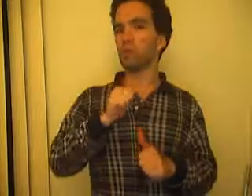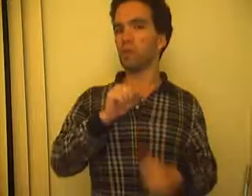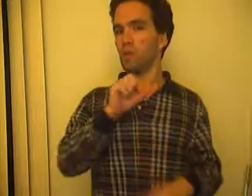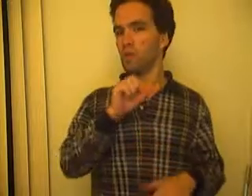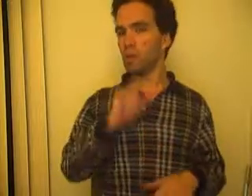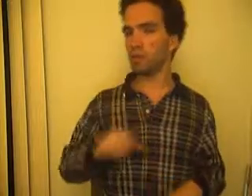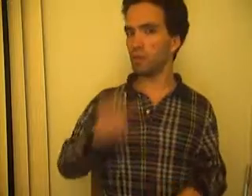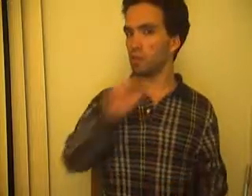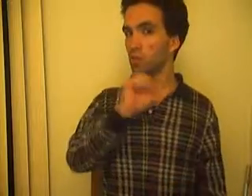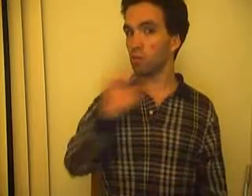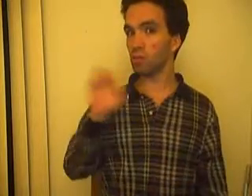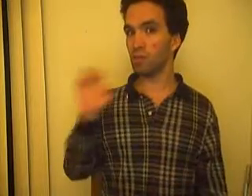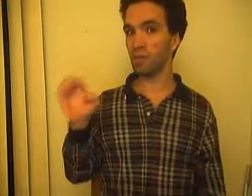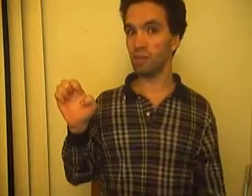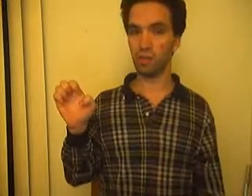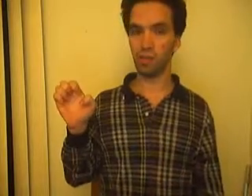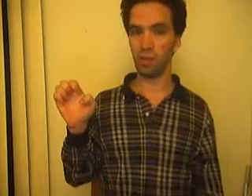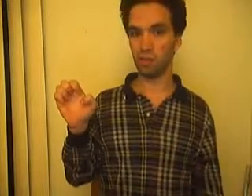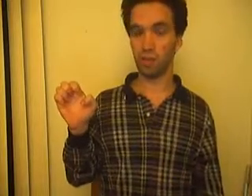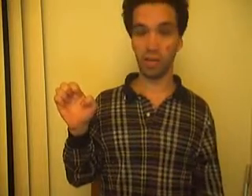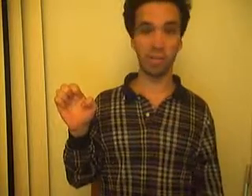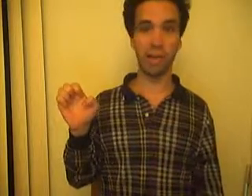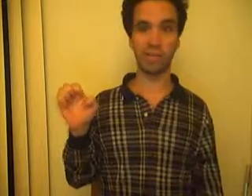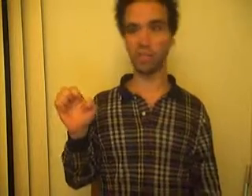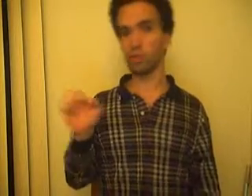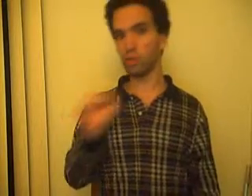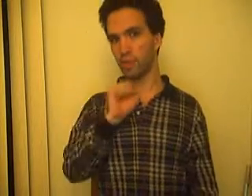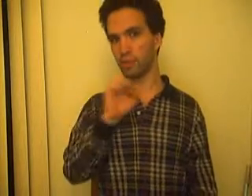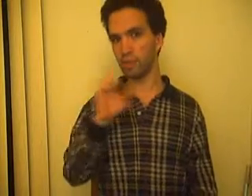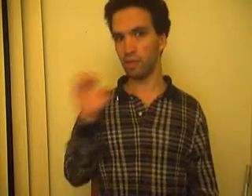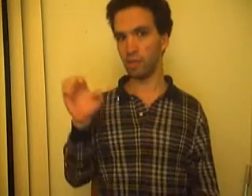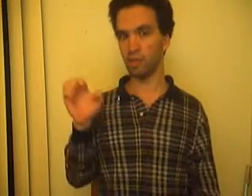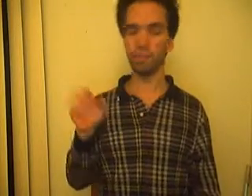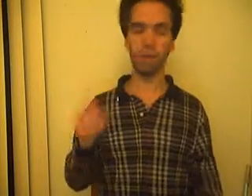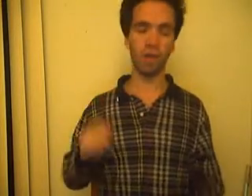mostly tend to go see Signed Exact English, SEE,